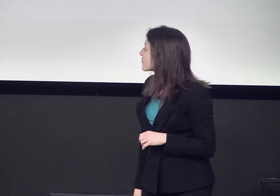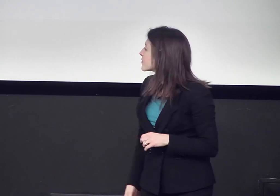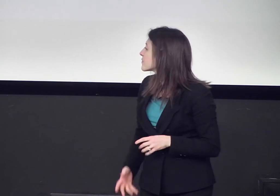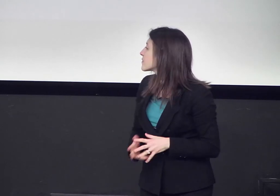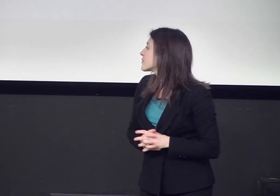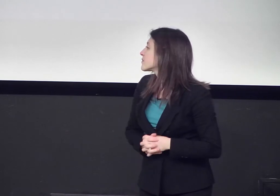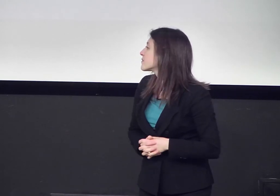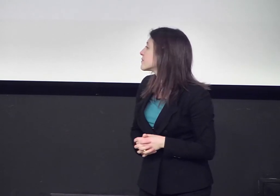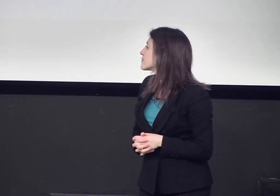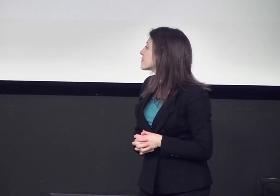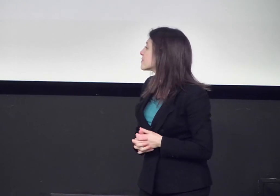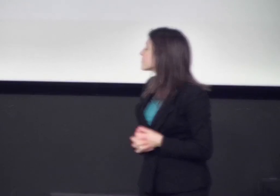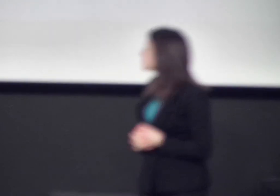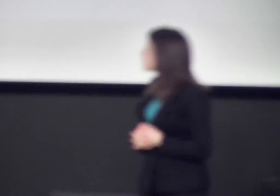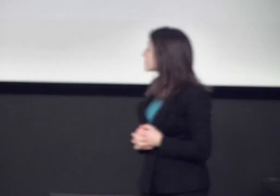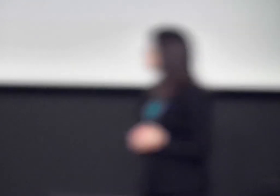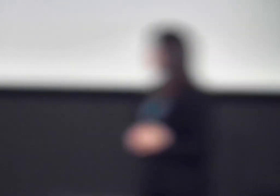control over the work that they were doing.